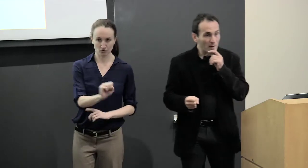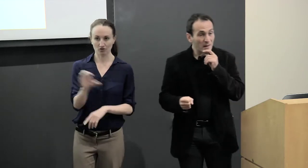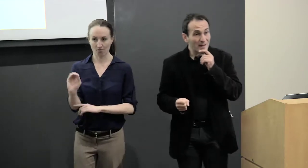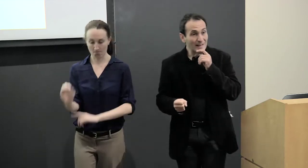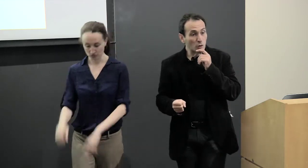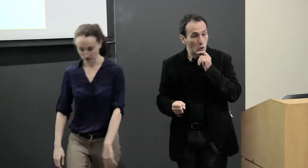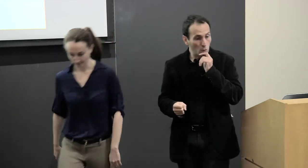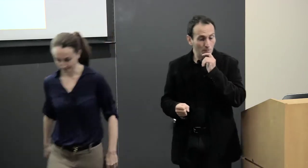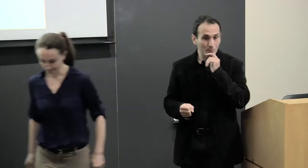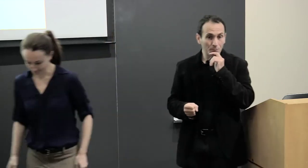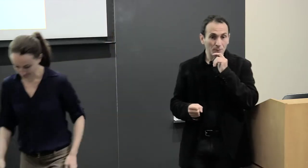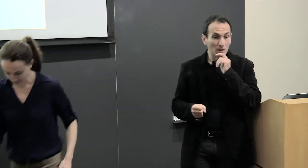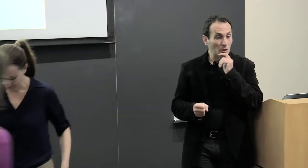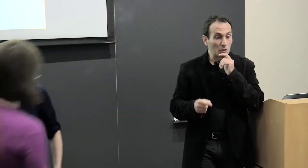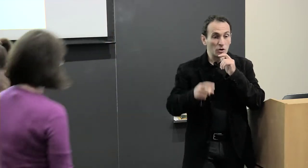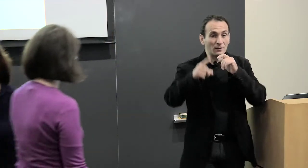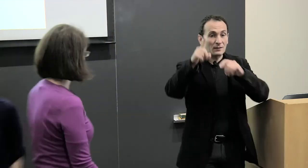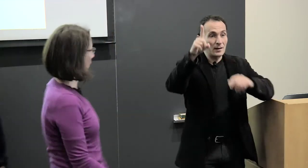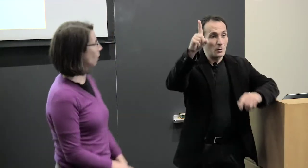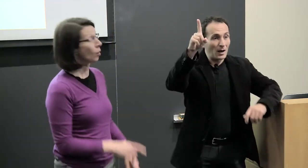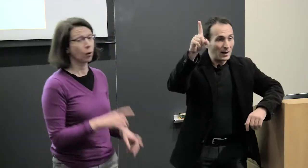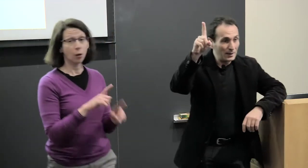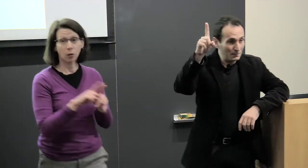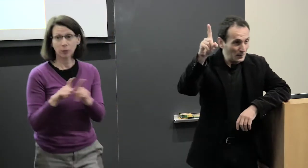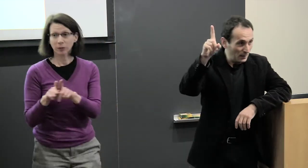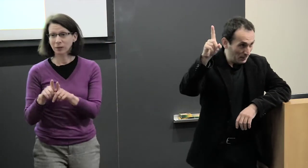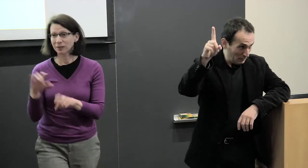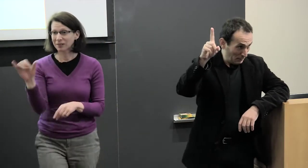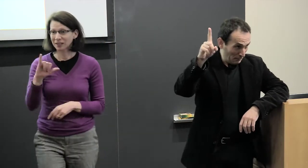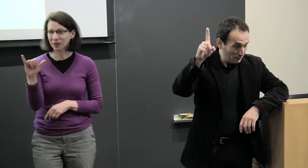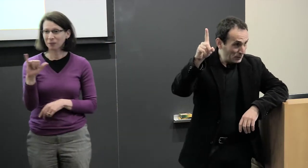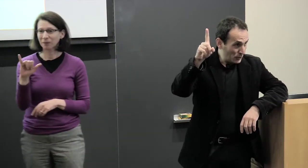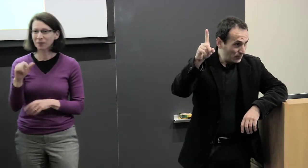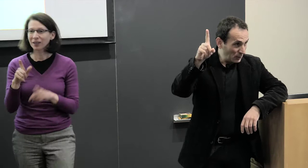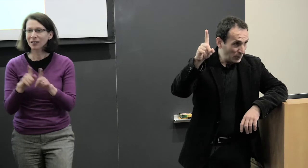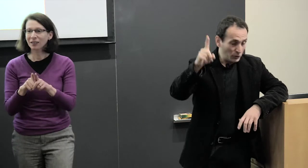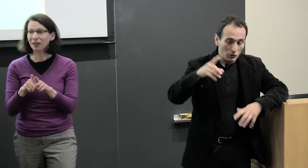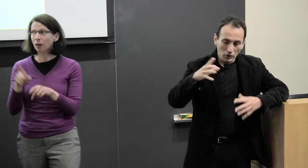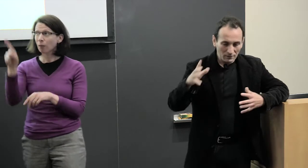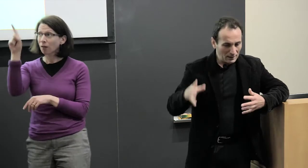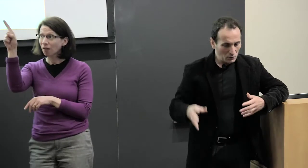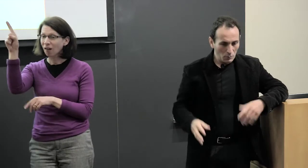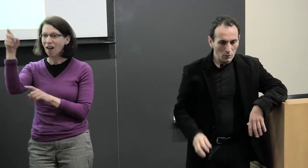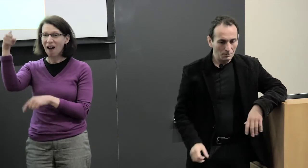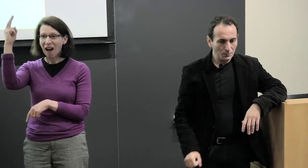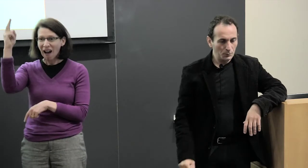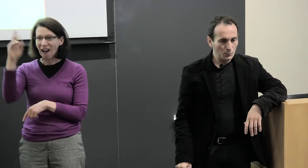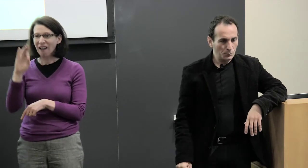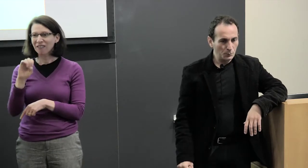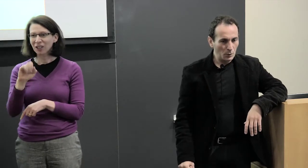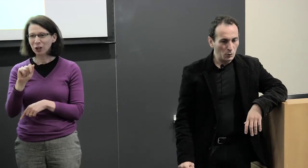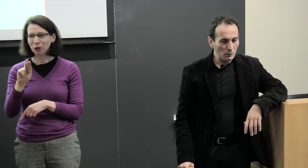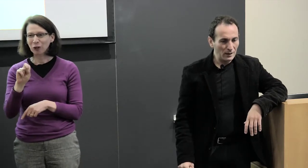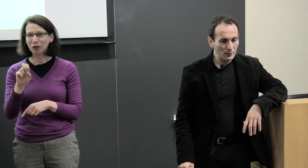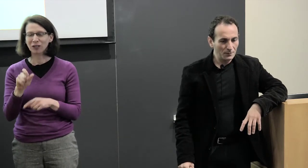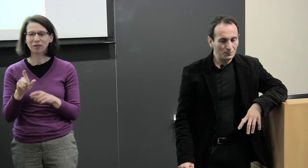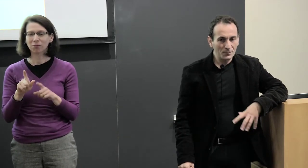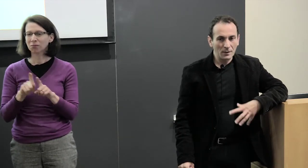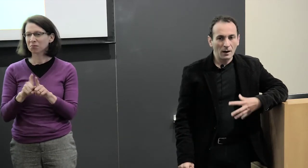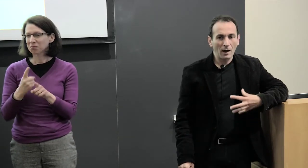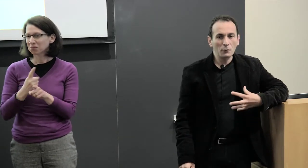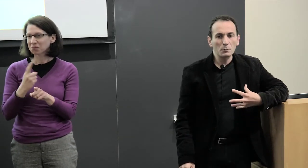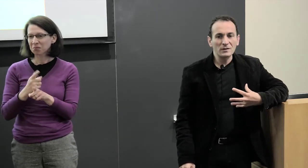However, they too, just like the high features that we saw, just like normal